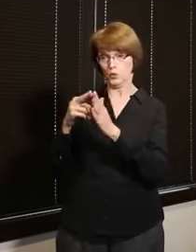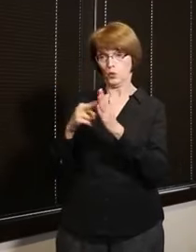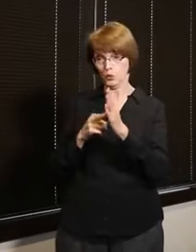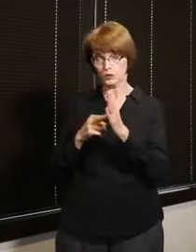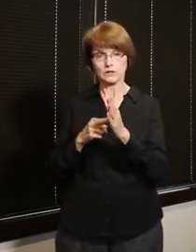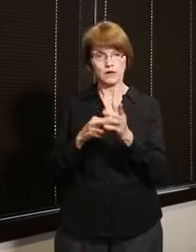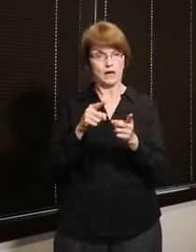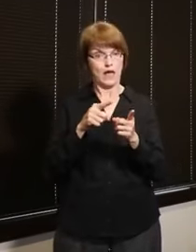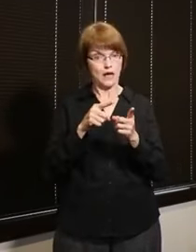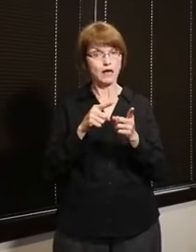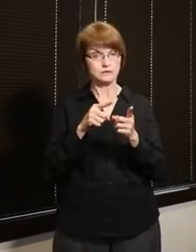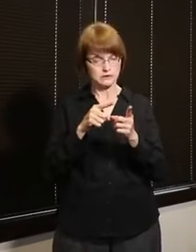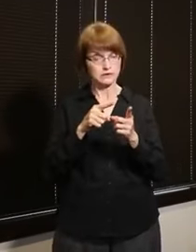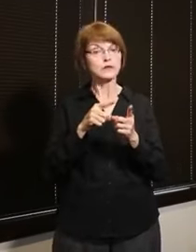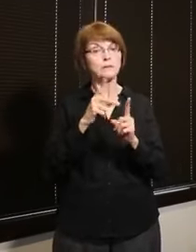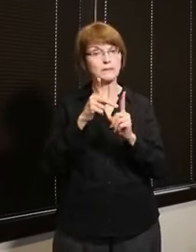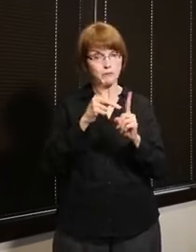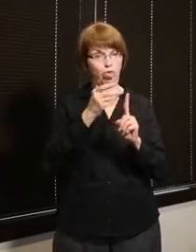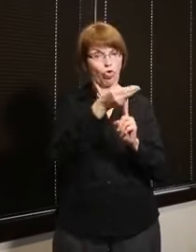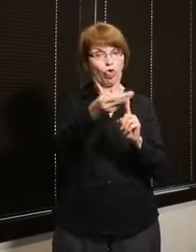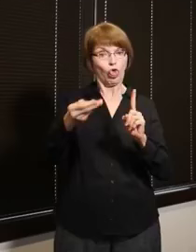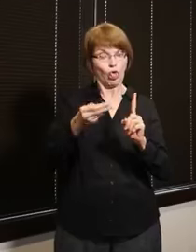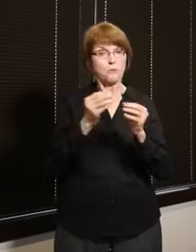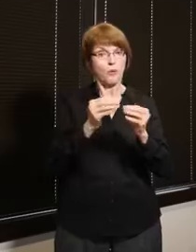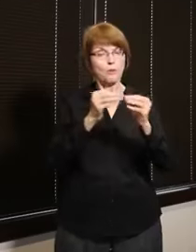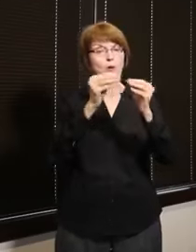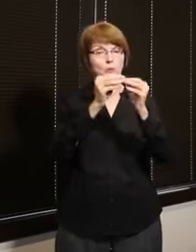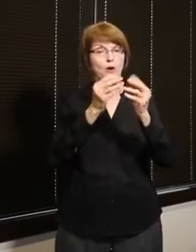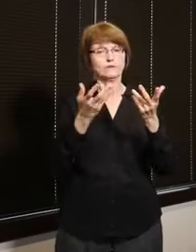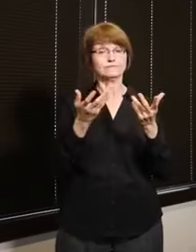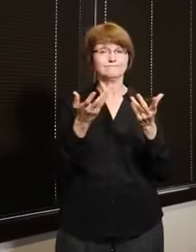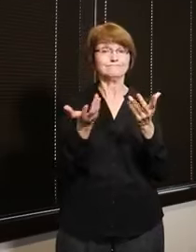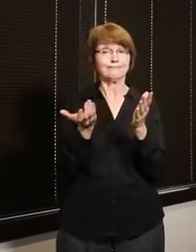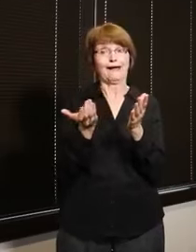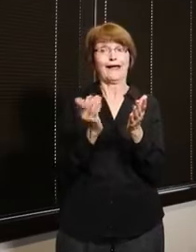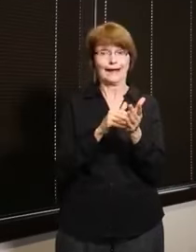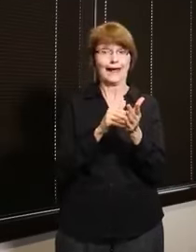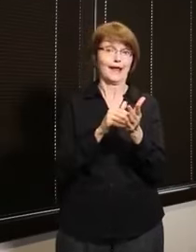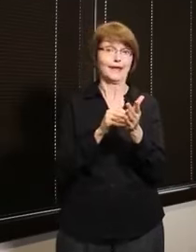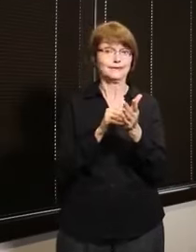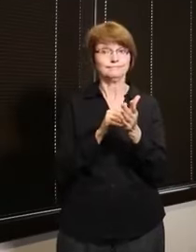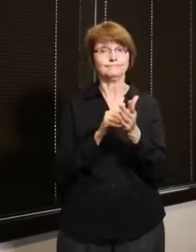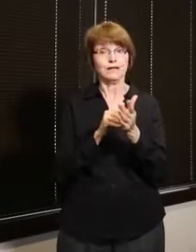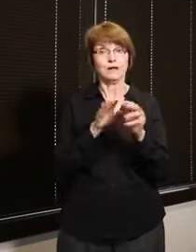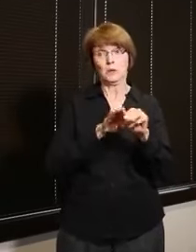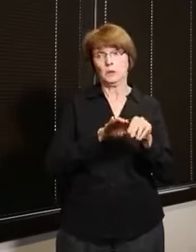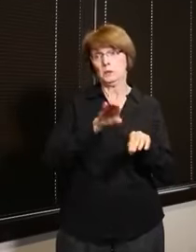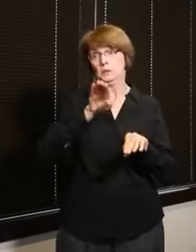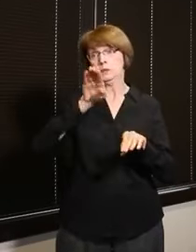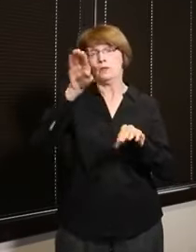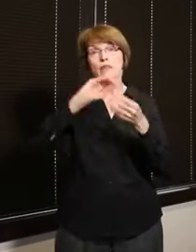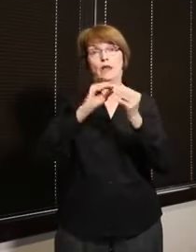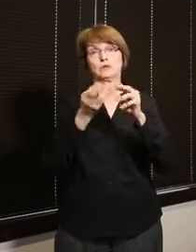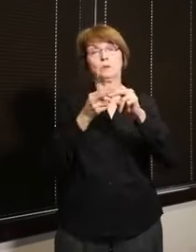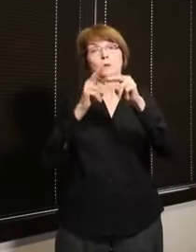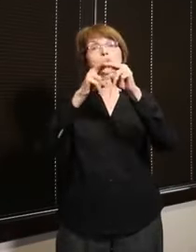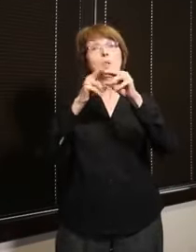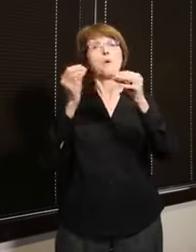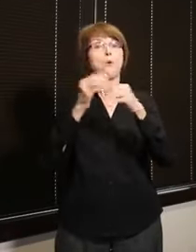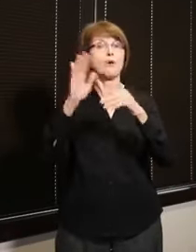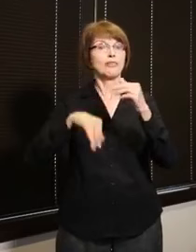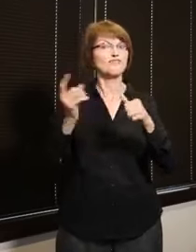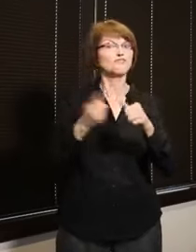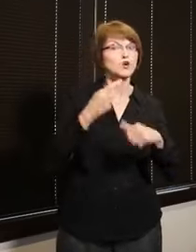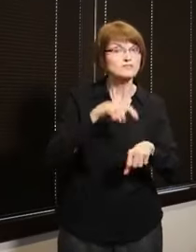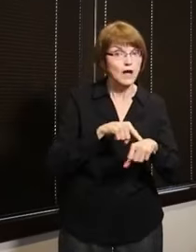as you can see, it bumps the cases up. In fact, the second wave would go higher than the initial wave, and that's